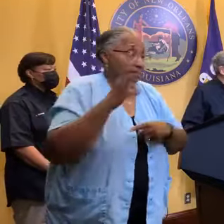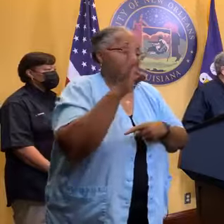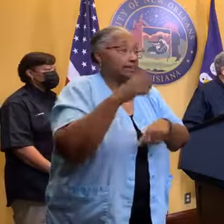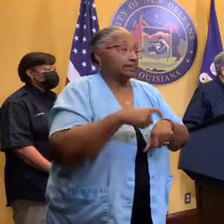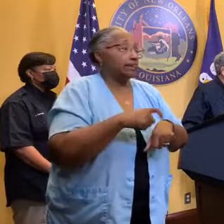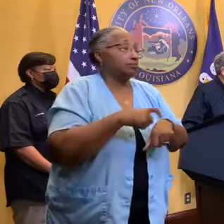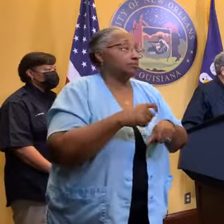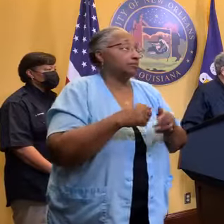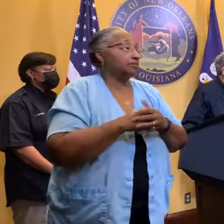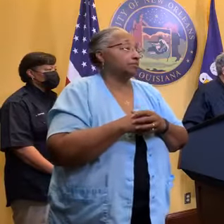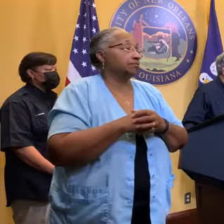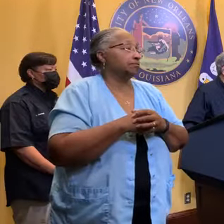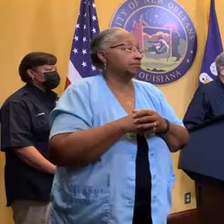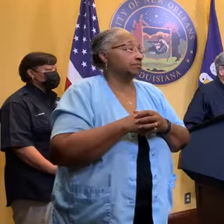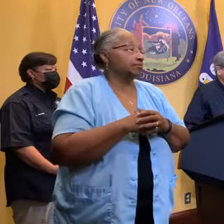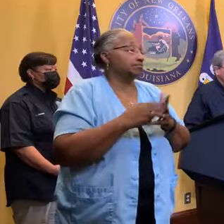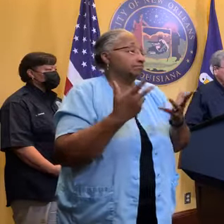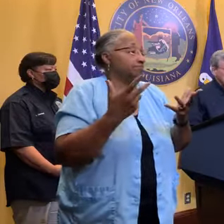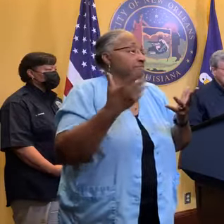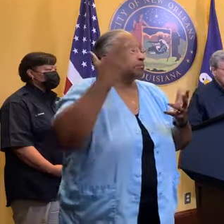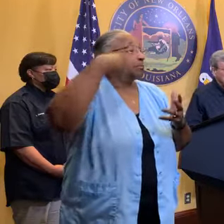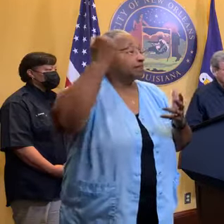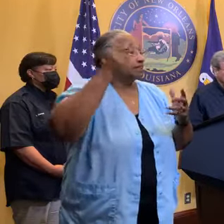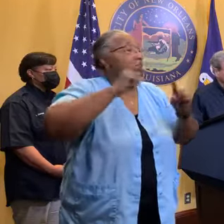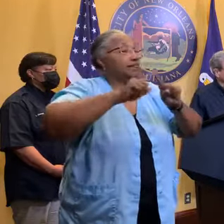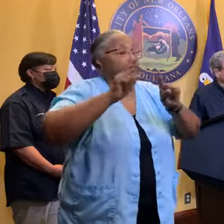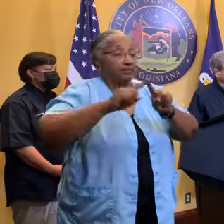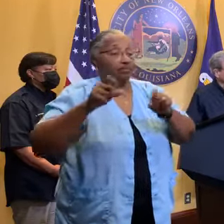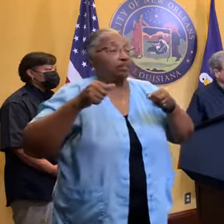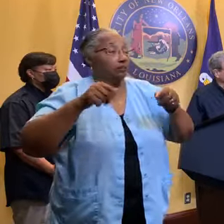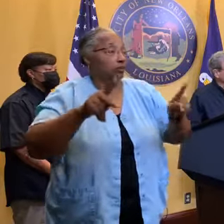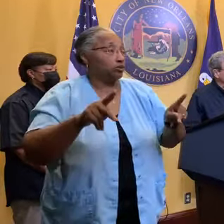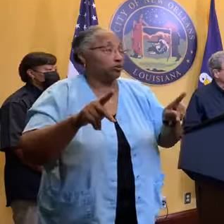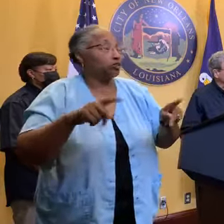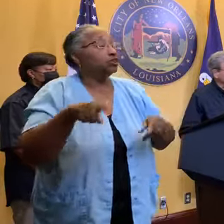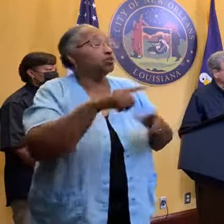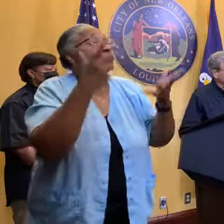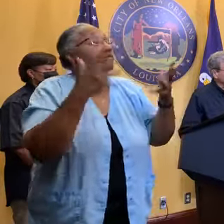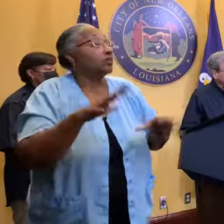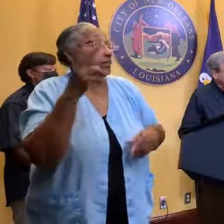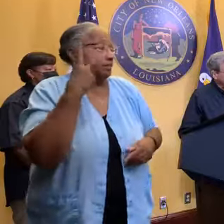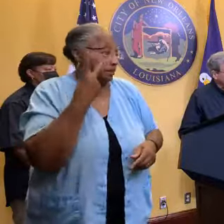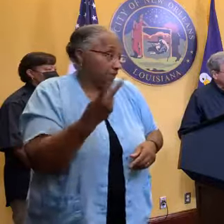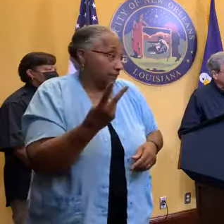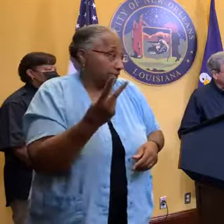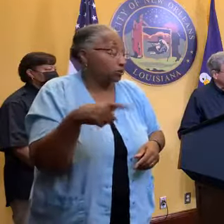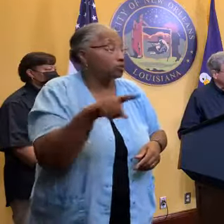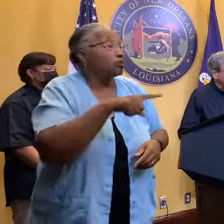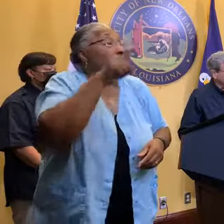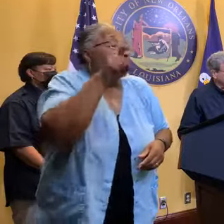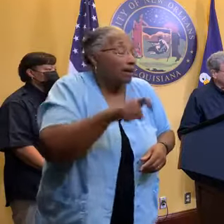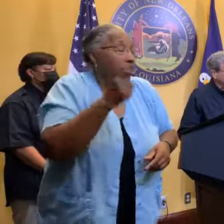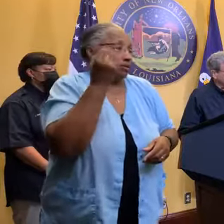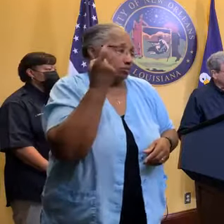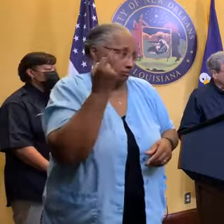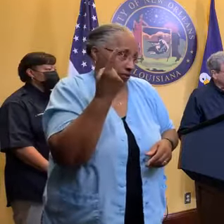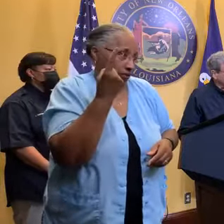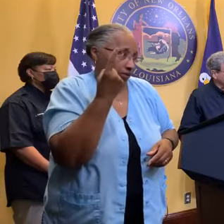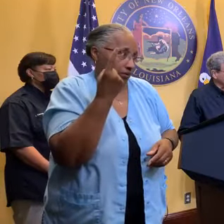number of individual opportunities, and you have seen and must understand